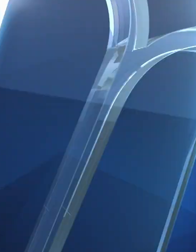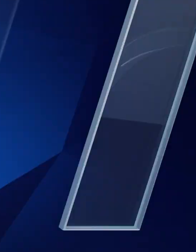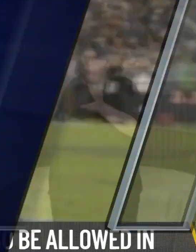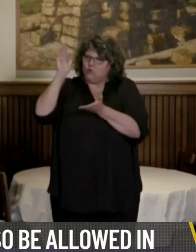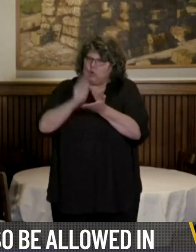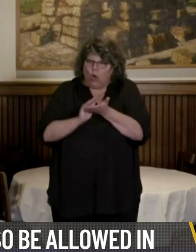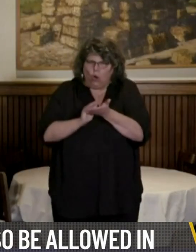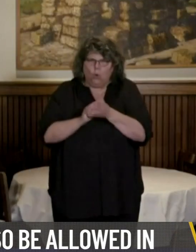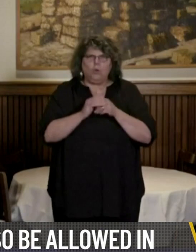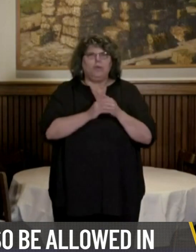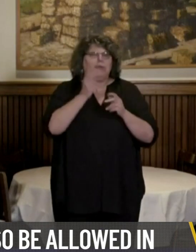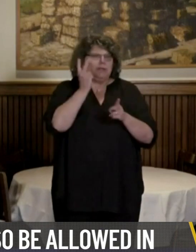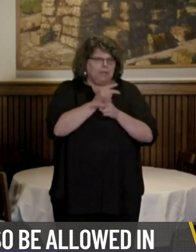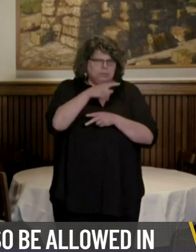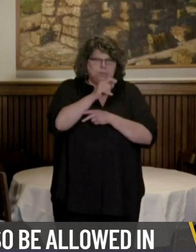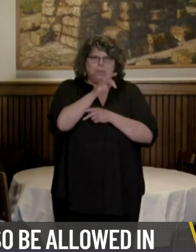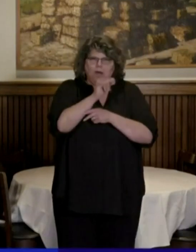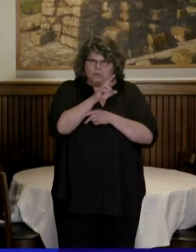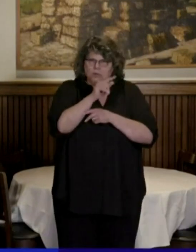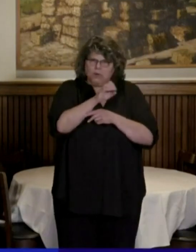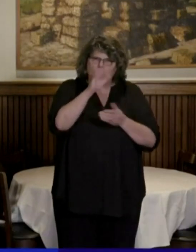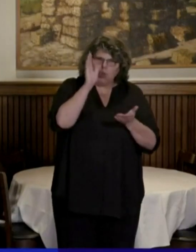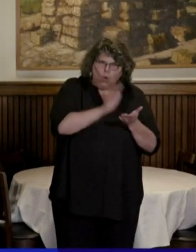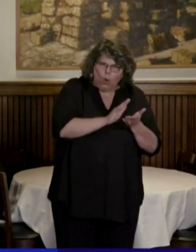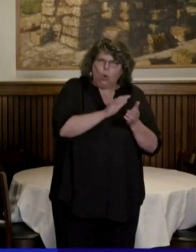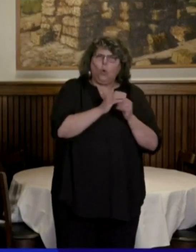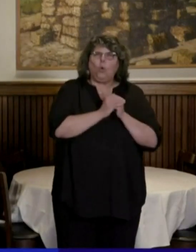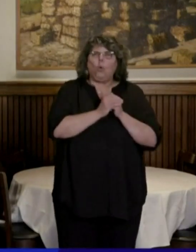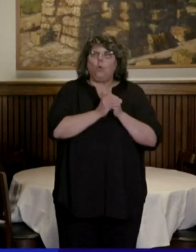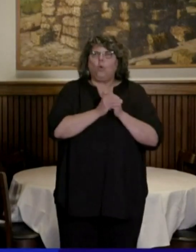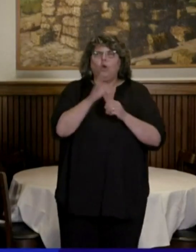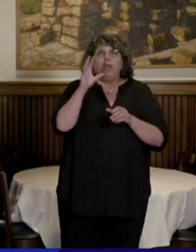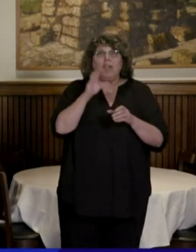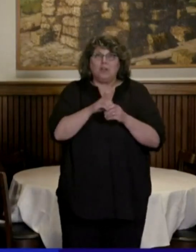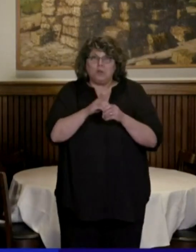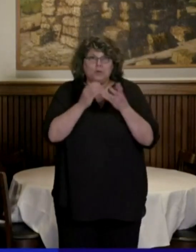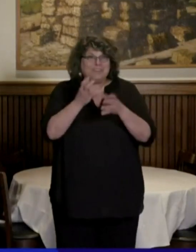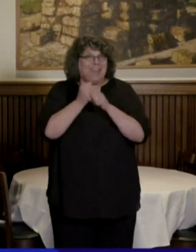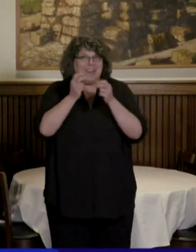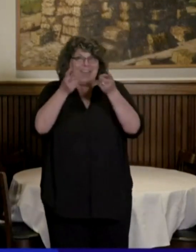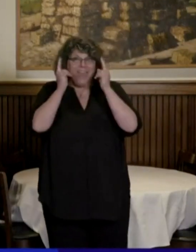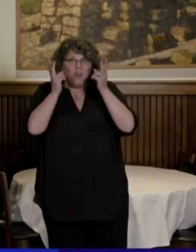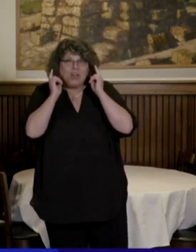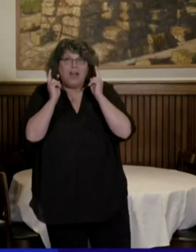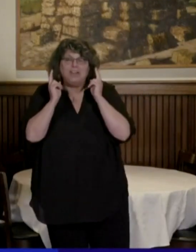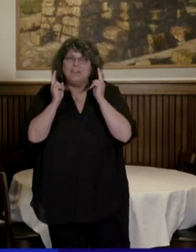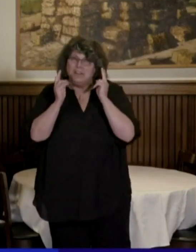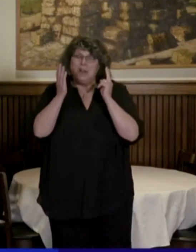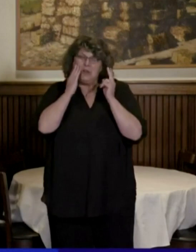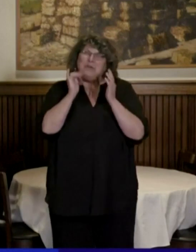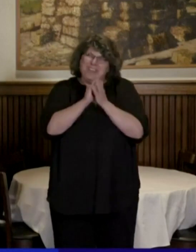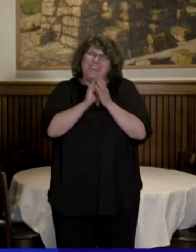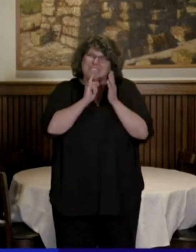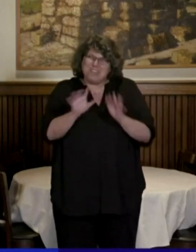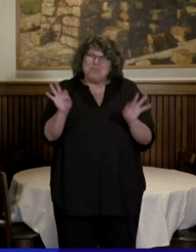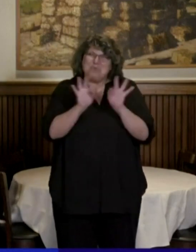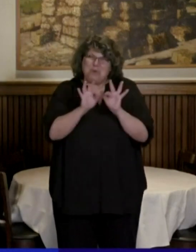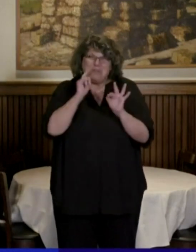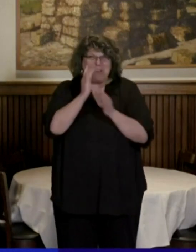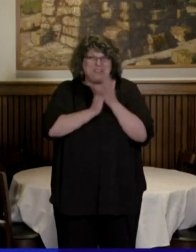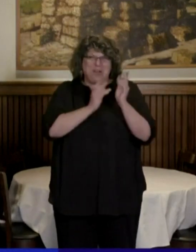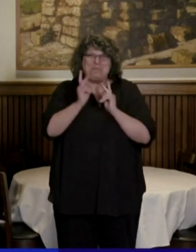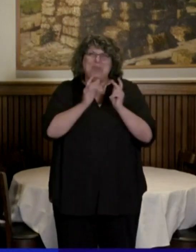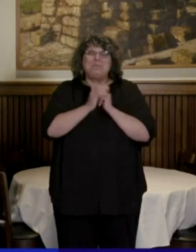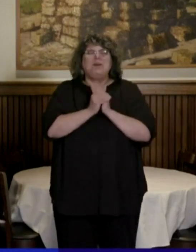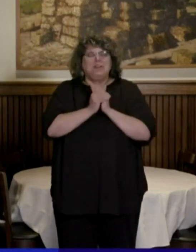reopen. And that includes, for example, getting a haircut, which is very meaningful. And that that